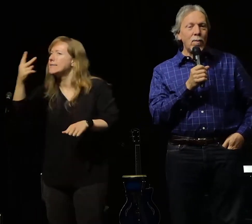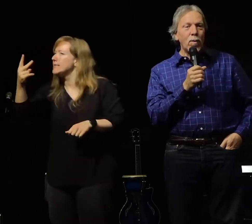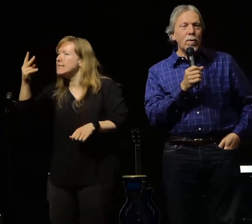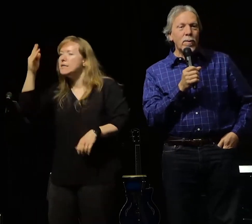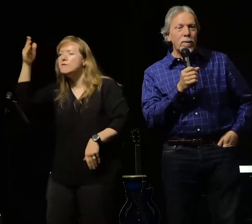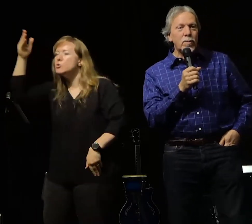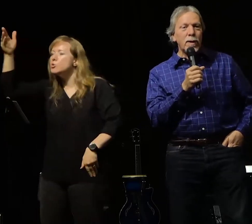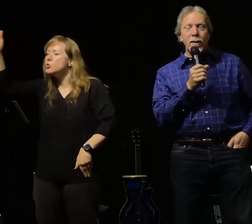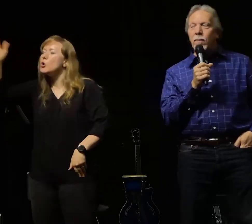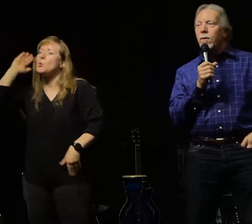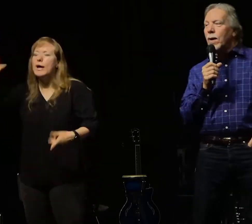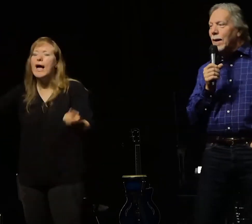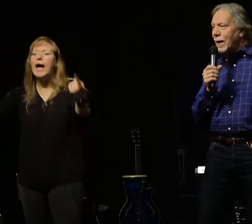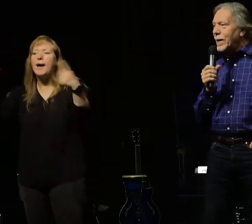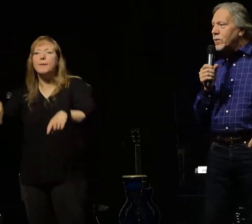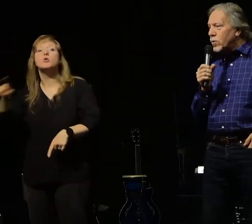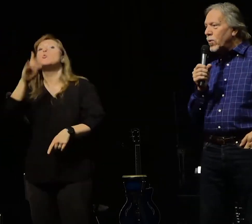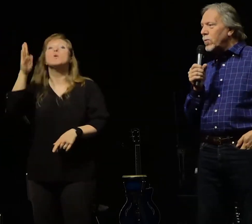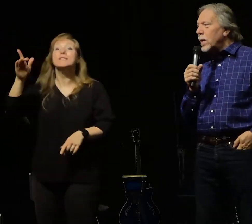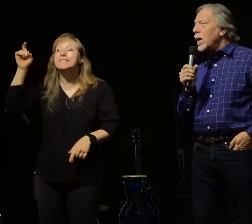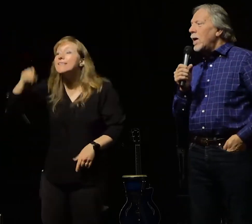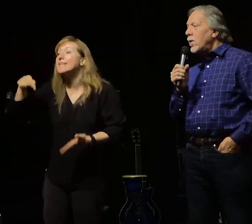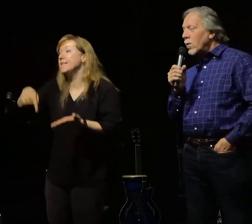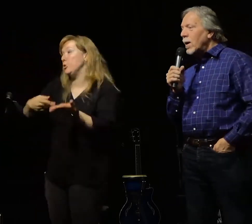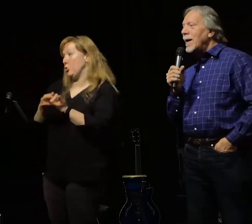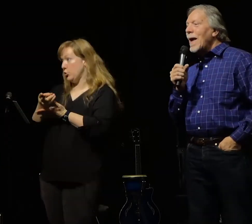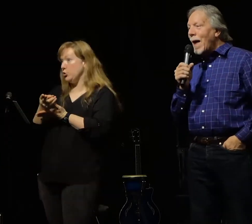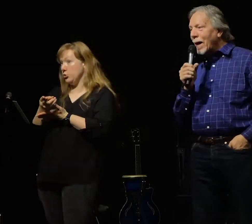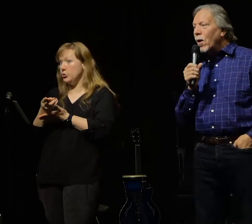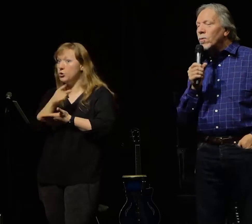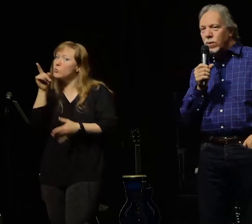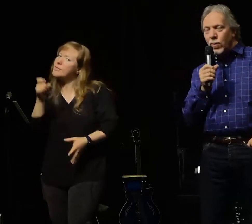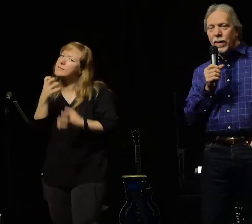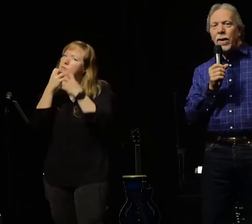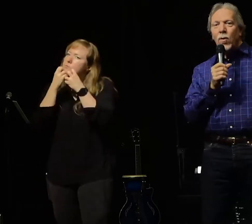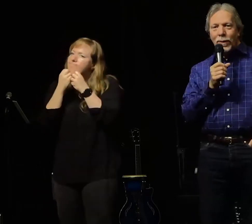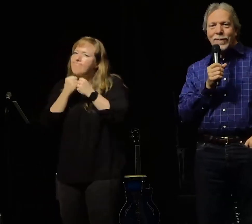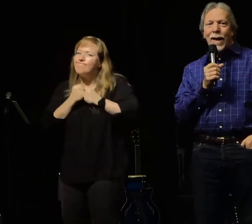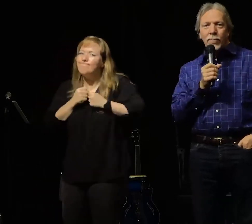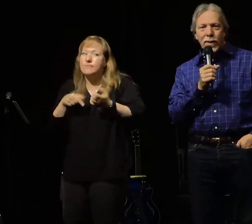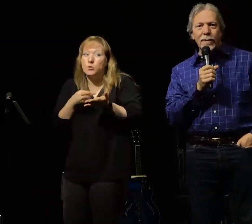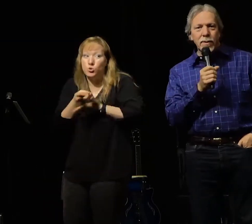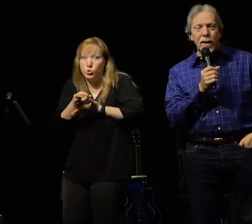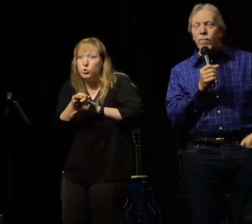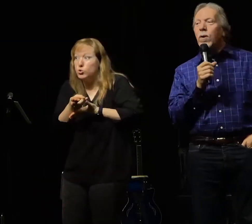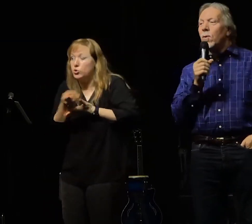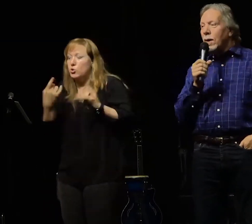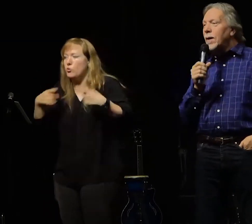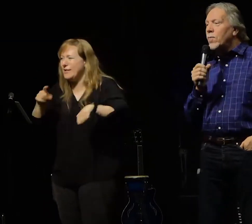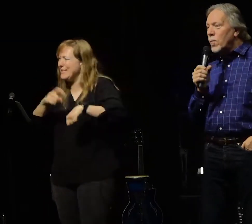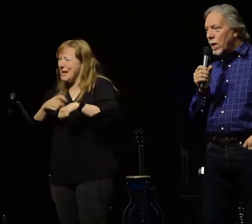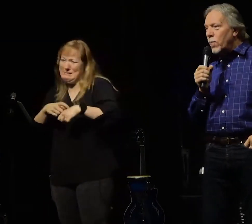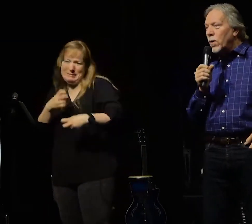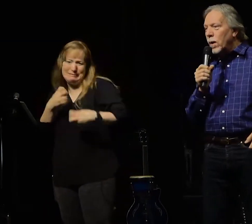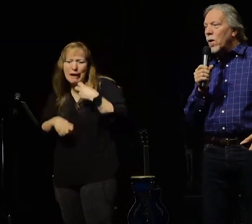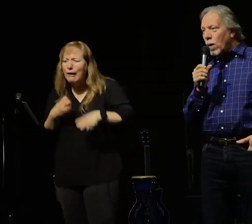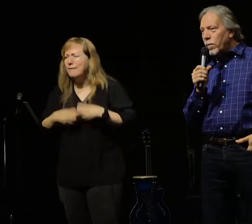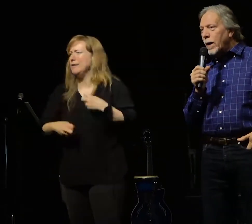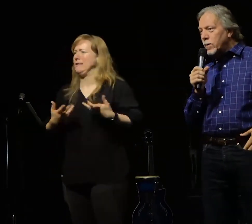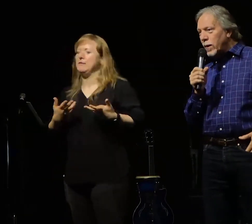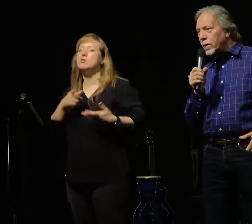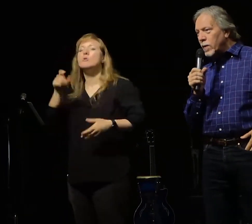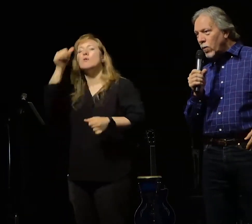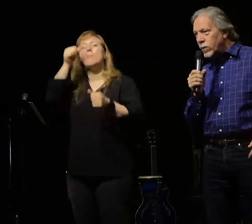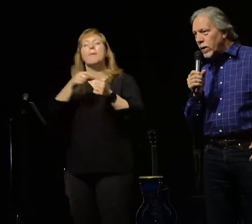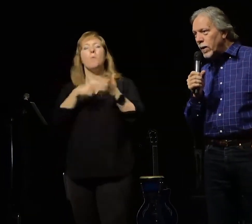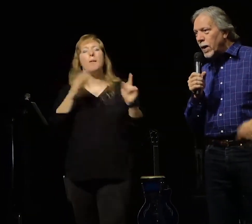it in the world in which we live. You're going to need this truth, and you're going to need to hang on to it when times get tough. You're going to need to remember what